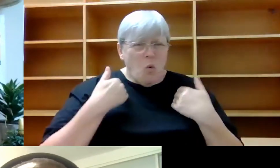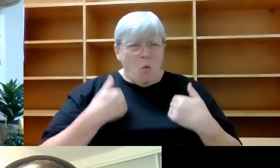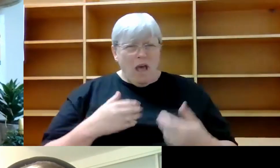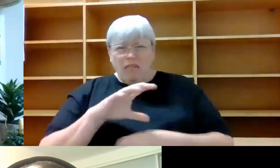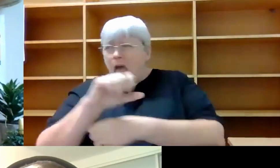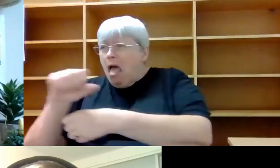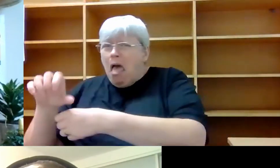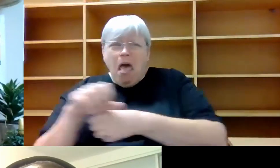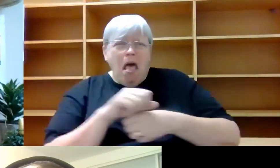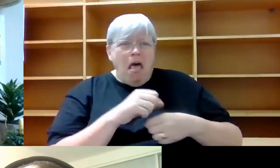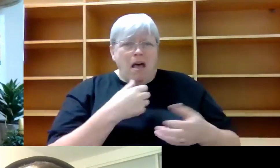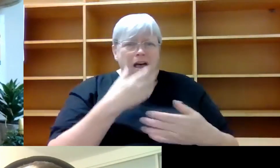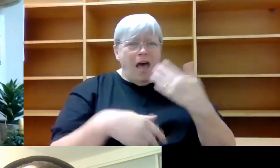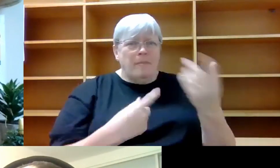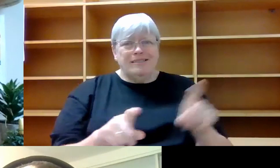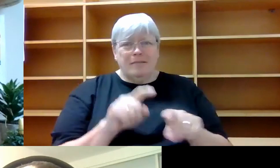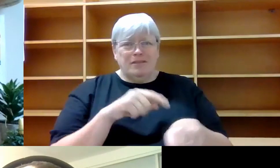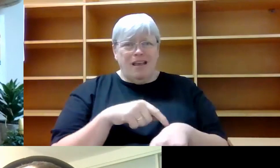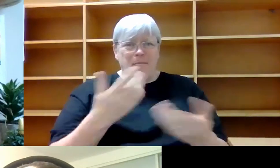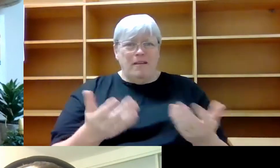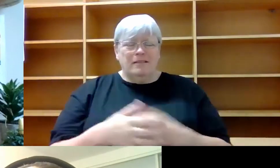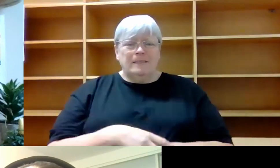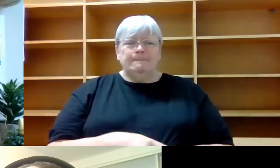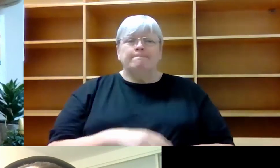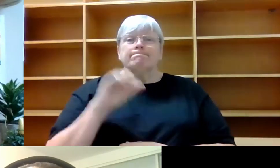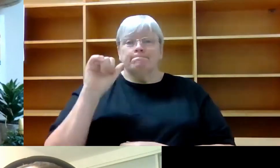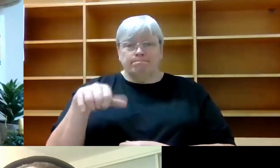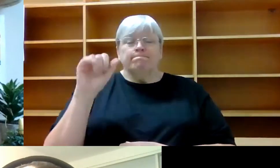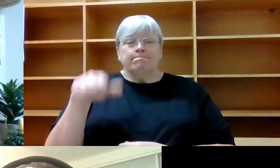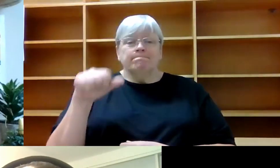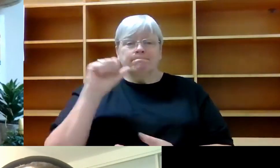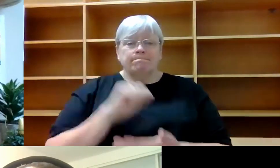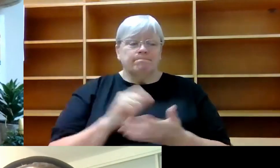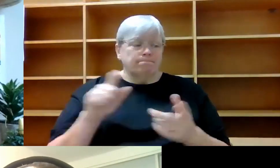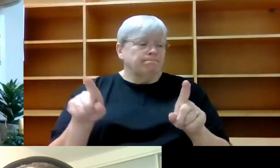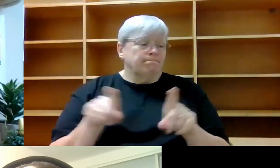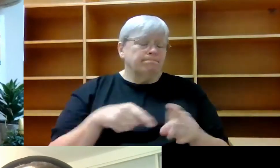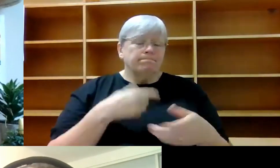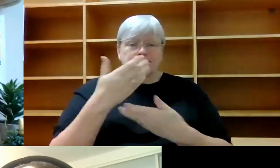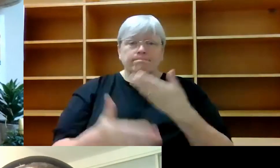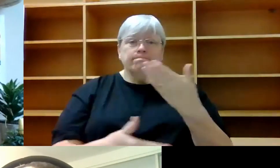on. Absolutely. Yeah, I think that's, also stories that need to be told.